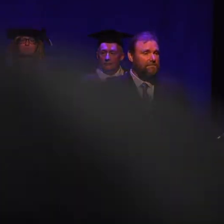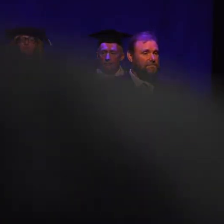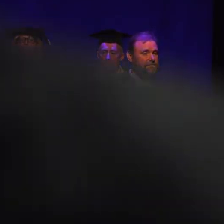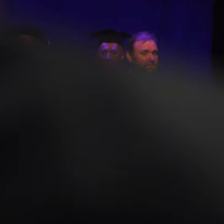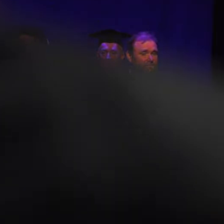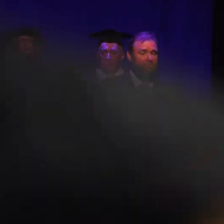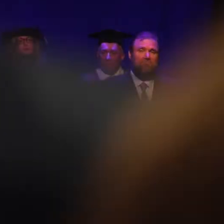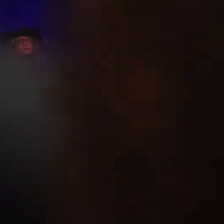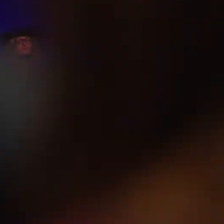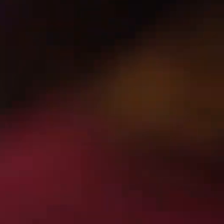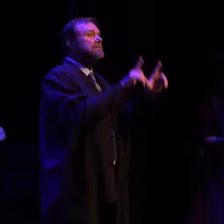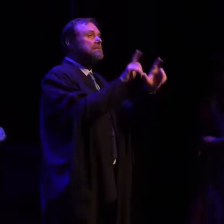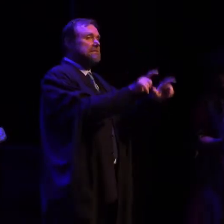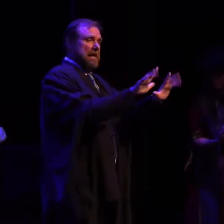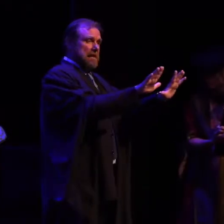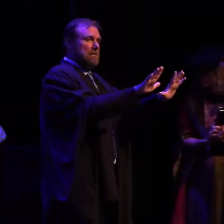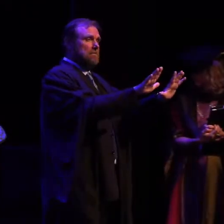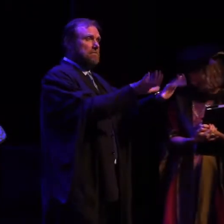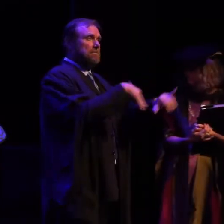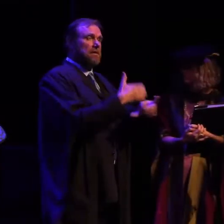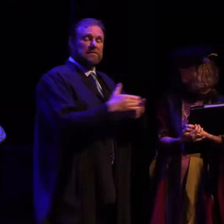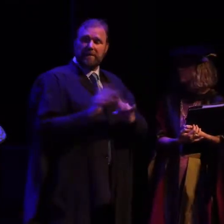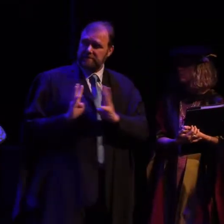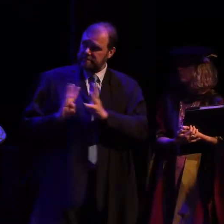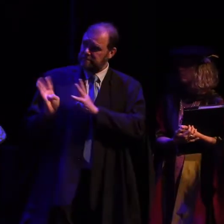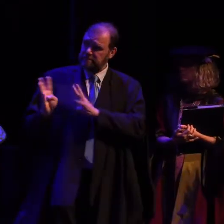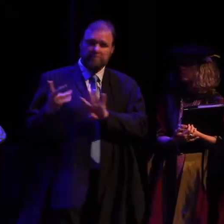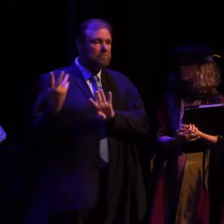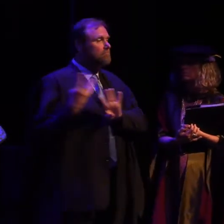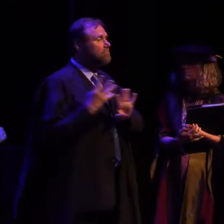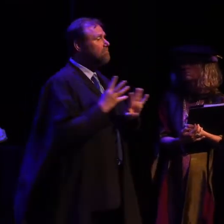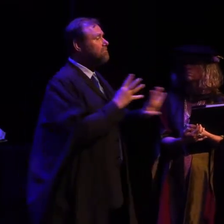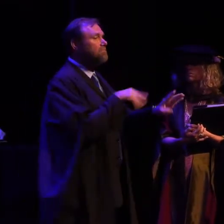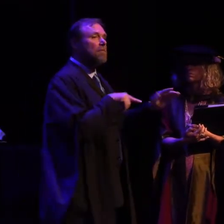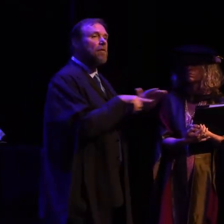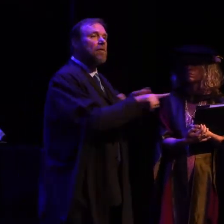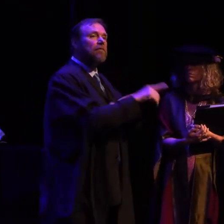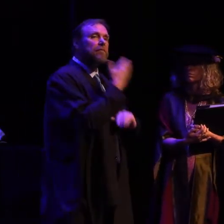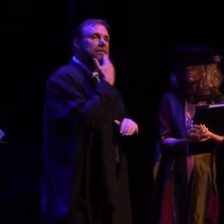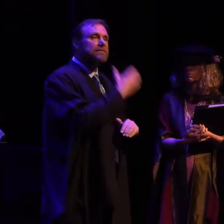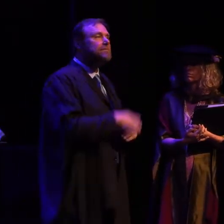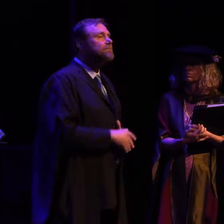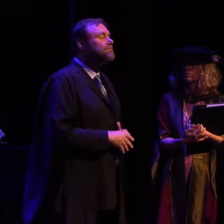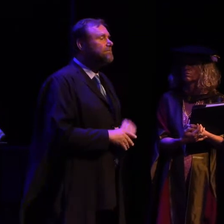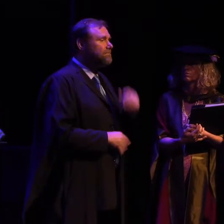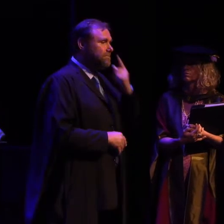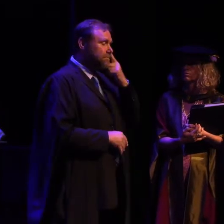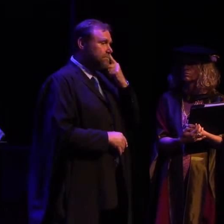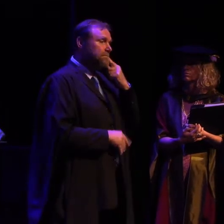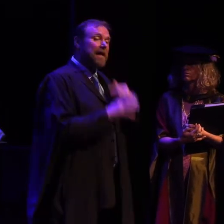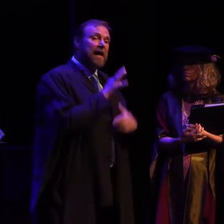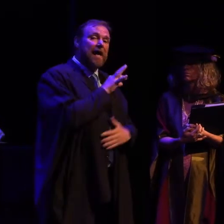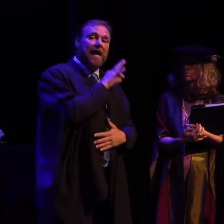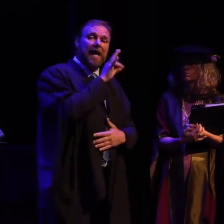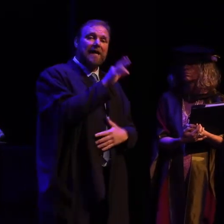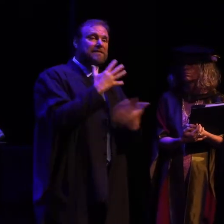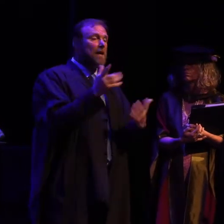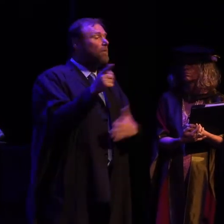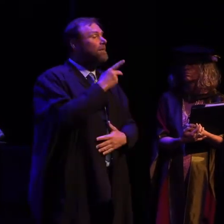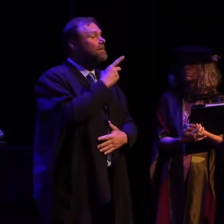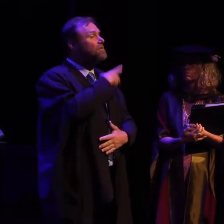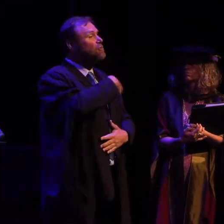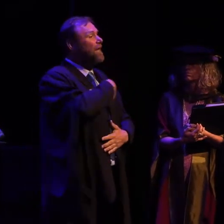and remain standing until the platform party has left the auditorium. I call upon the Chancellor